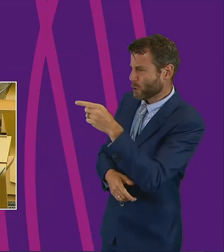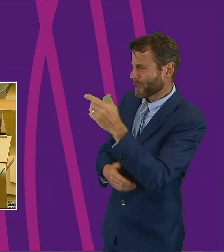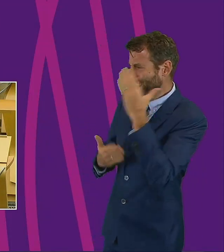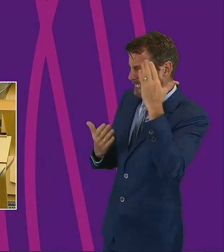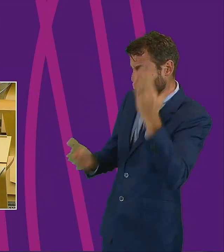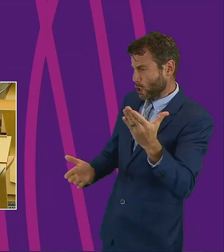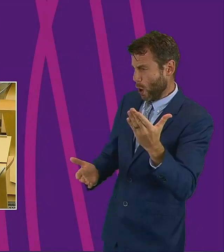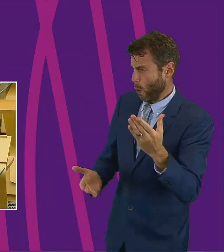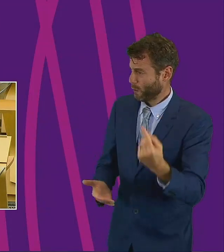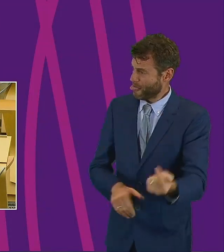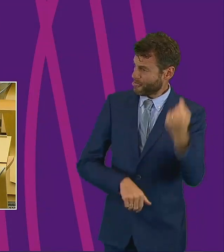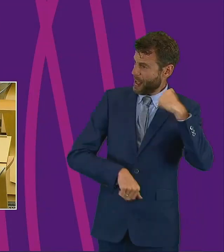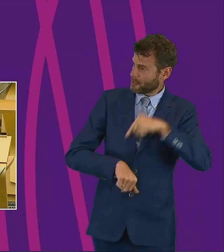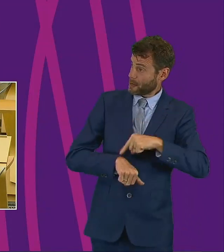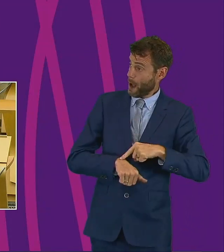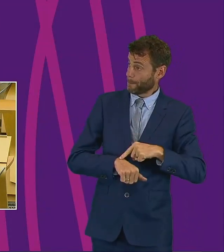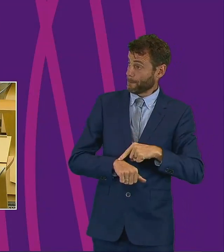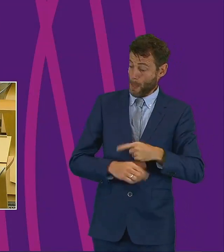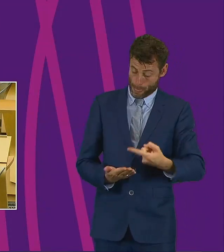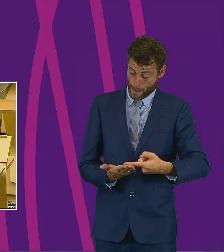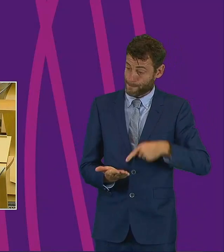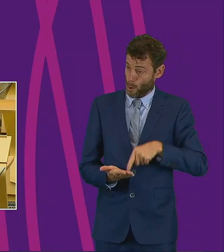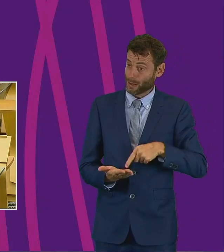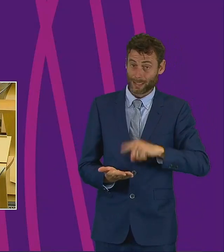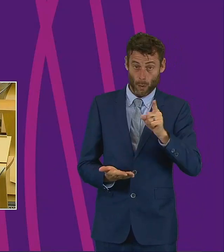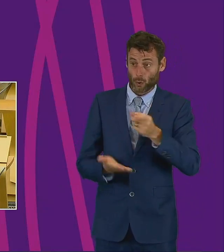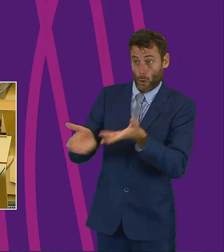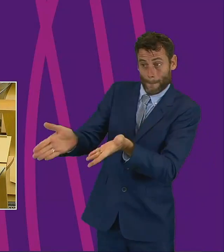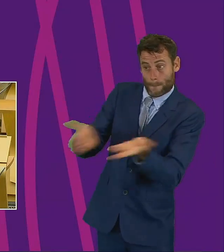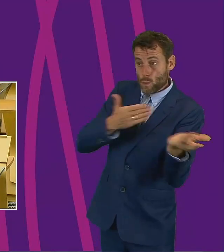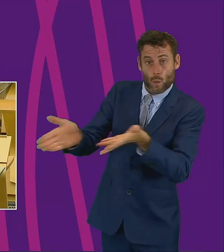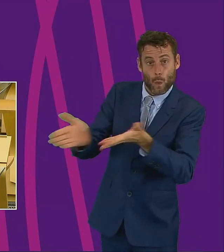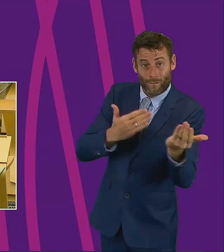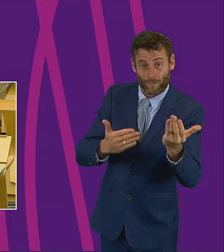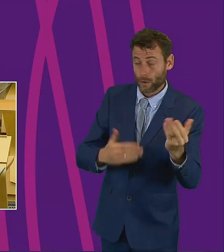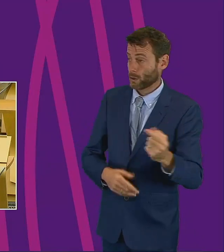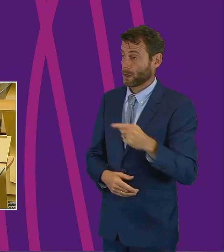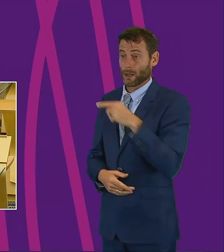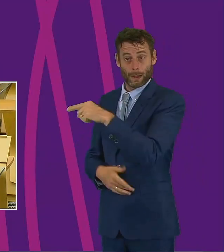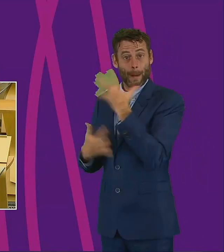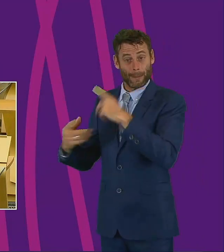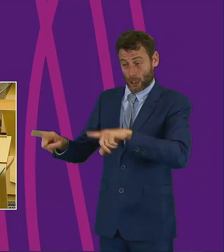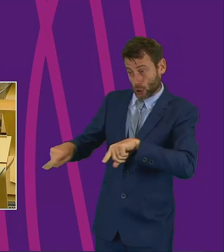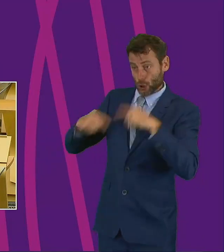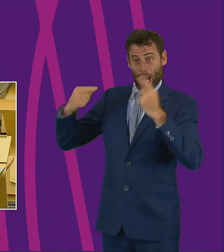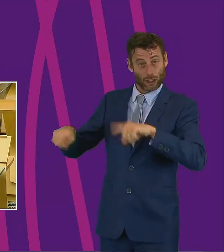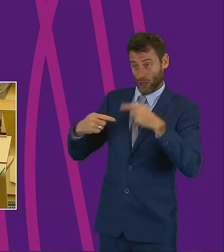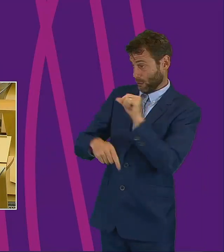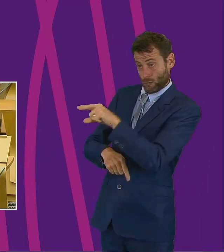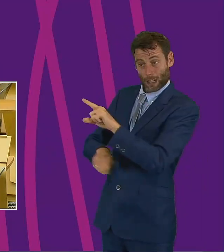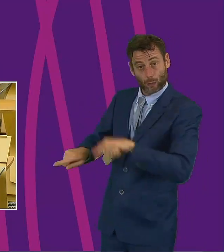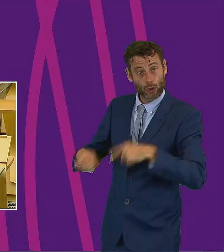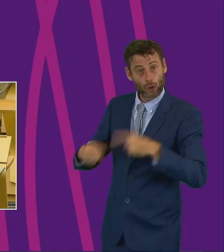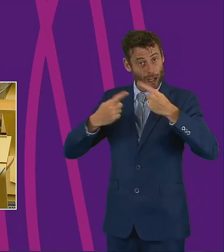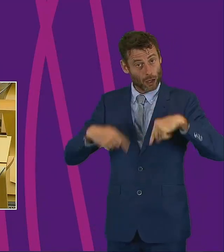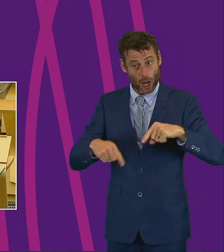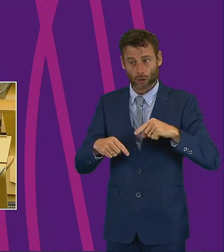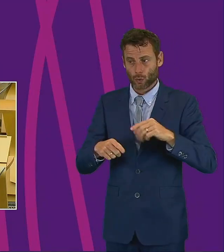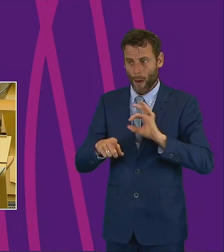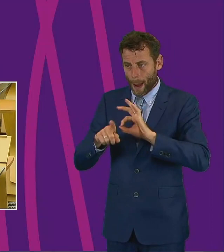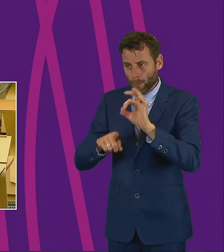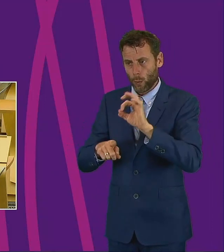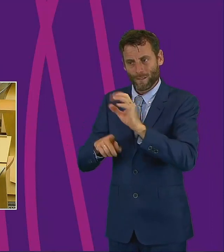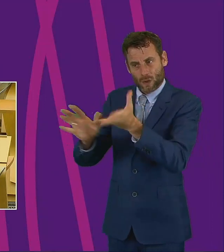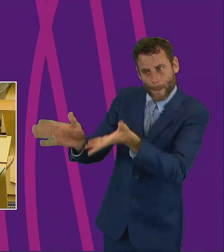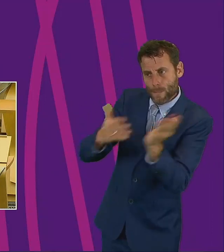the policy objective, and for years opposition politicians have rightly been pressuring government to reduce delayed discharge, but if they didn't know we were